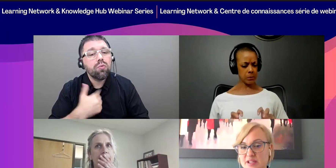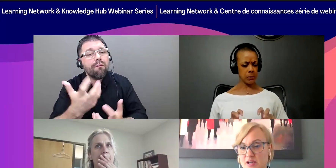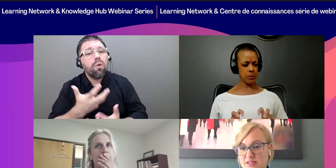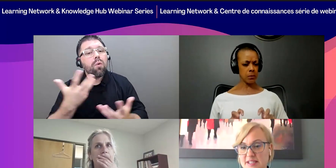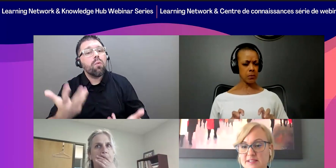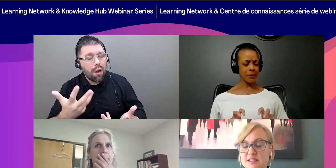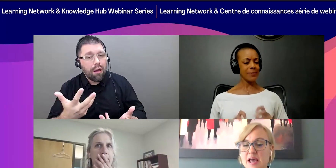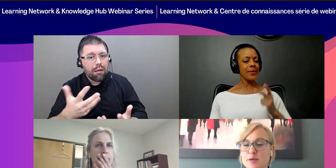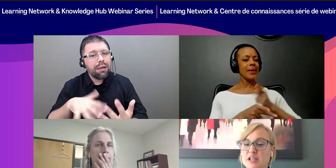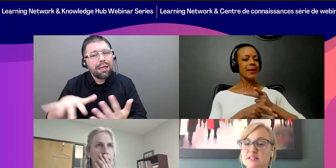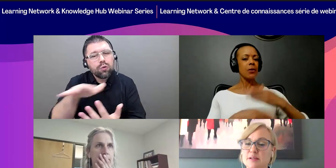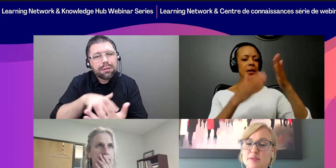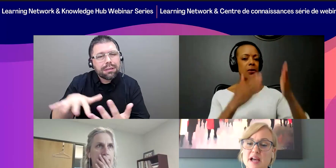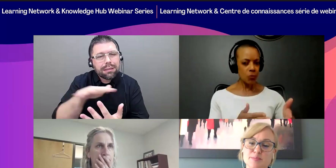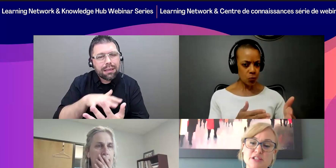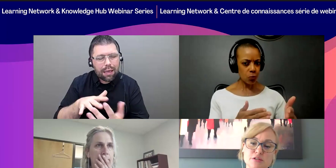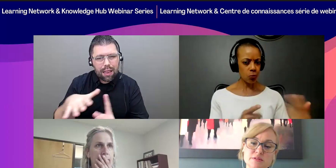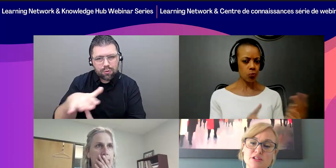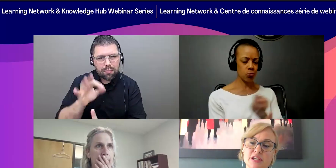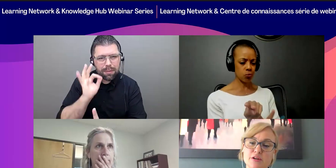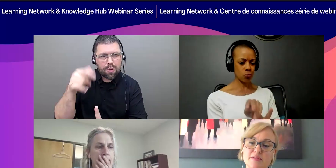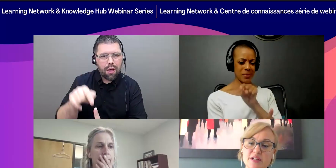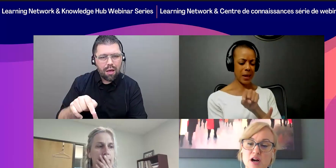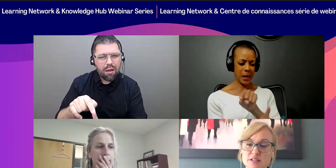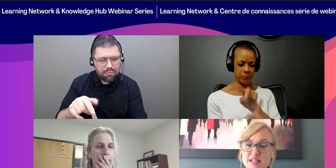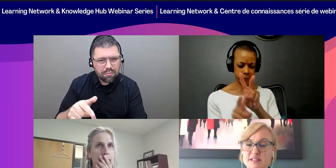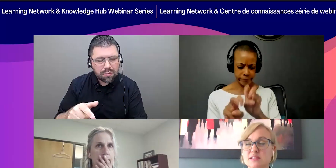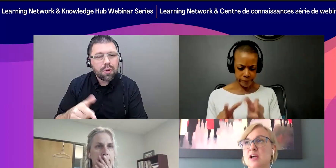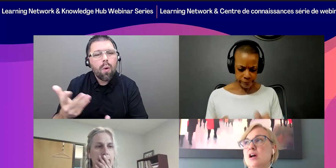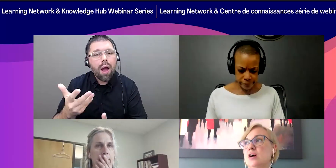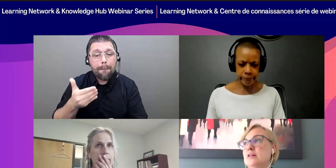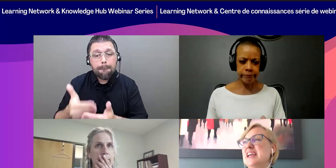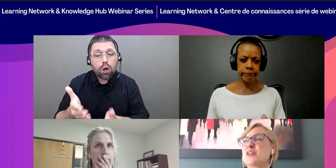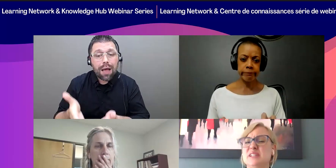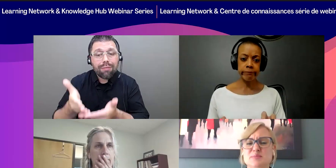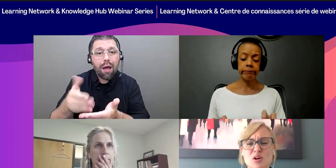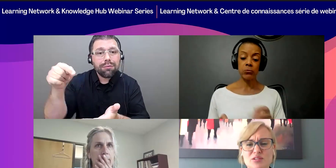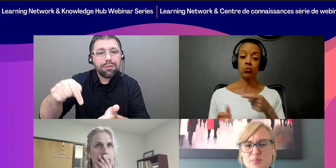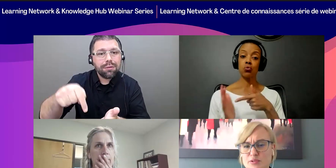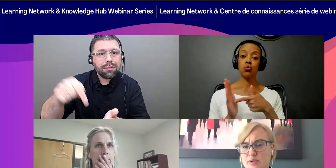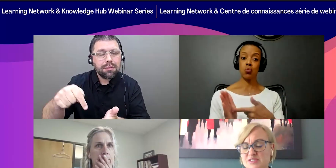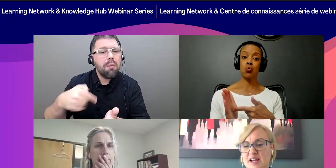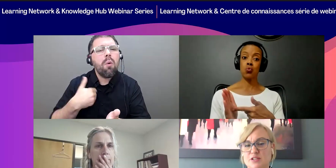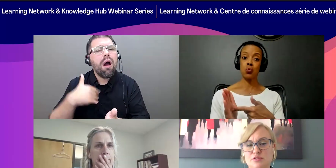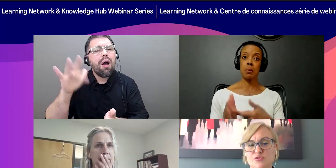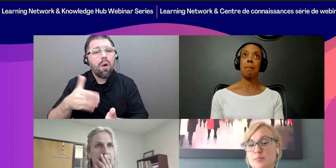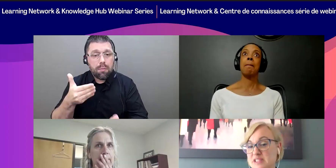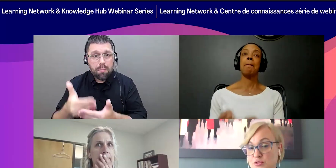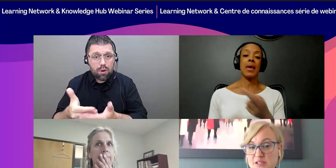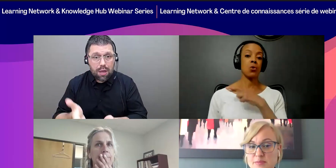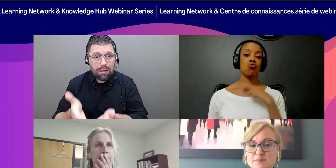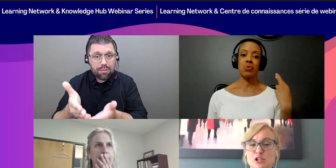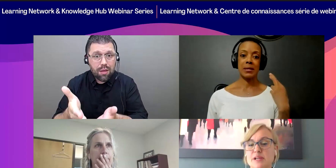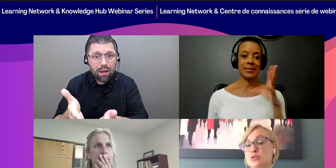caregiving context, because it has been shown that the caregiving context carries multiple risk factors